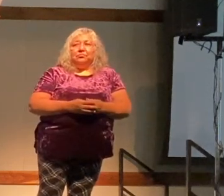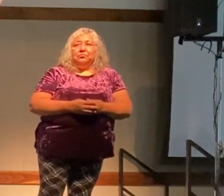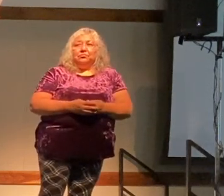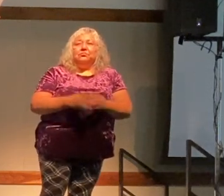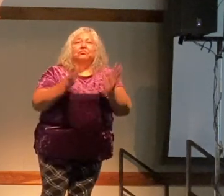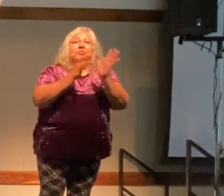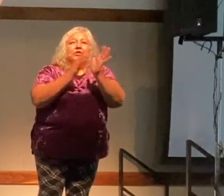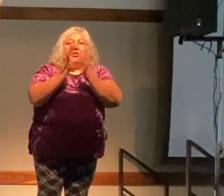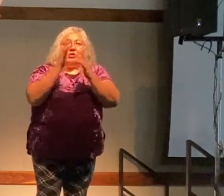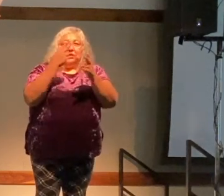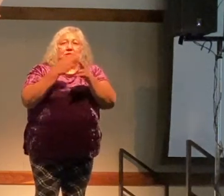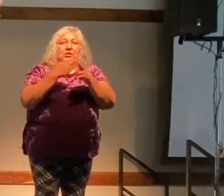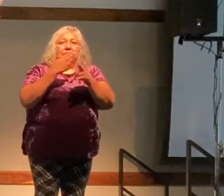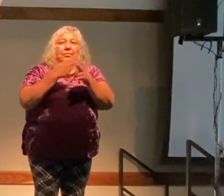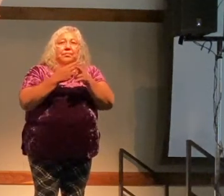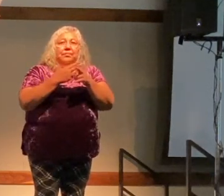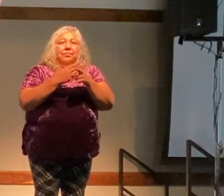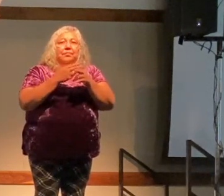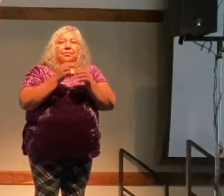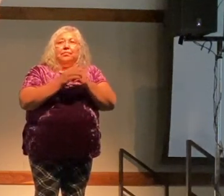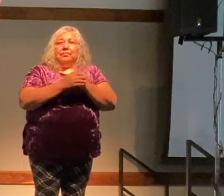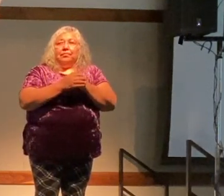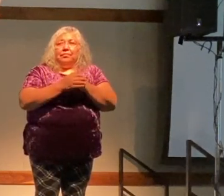In Jesus' name,